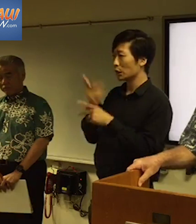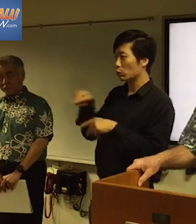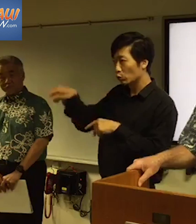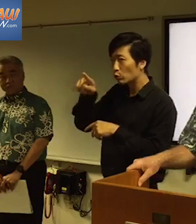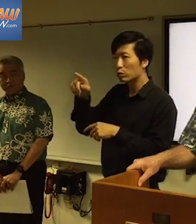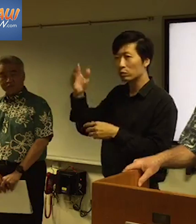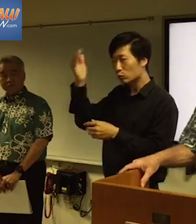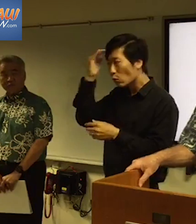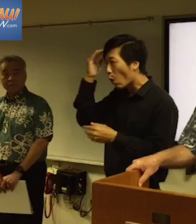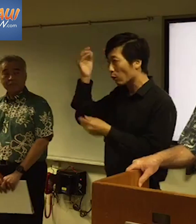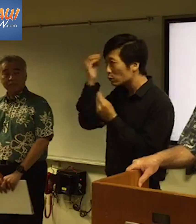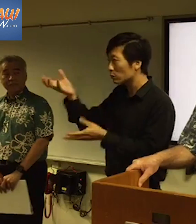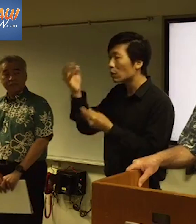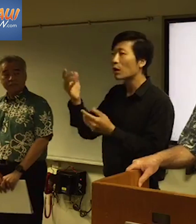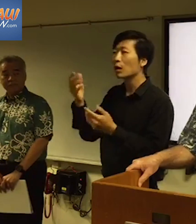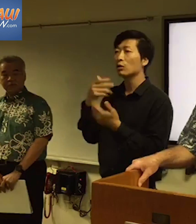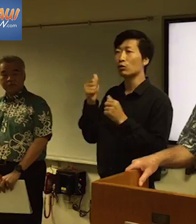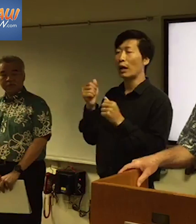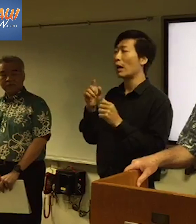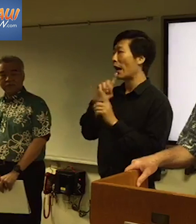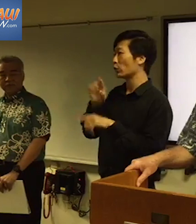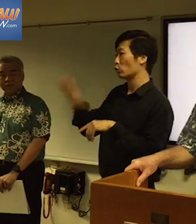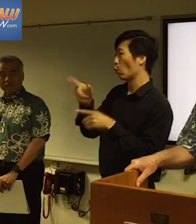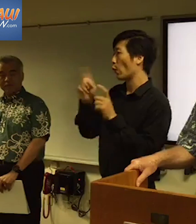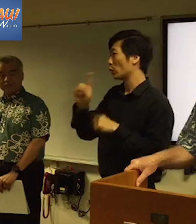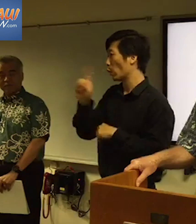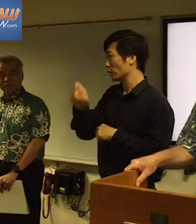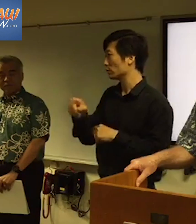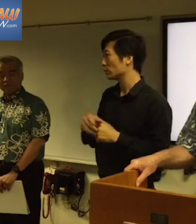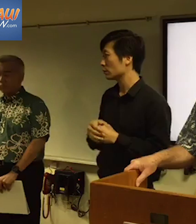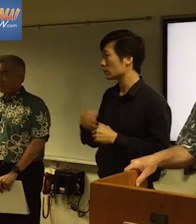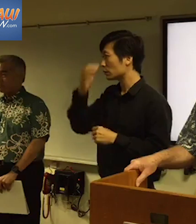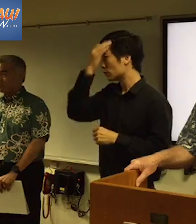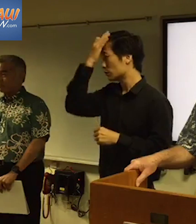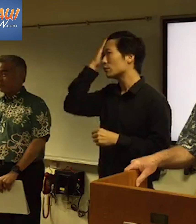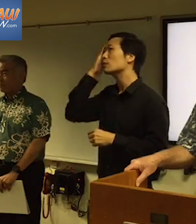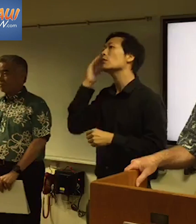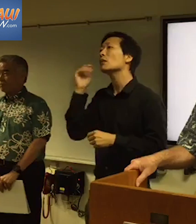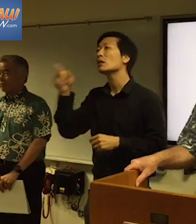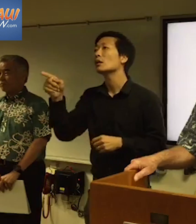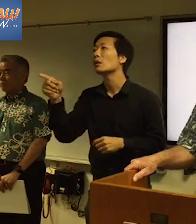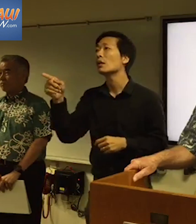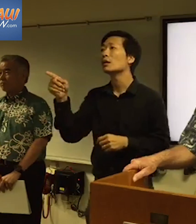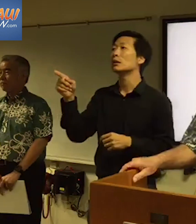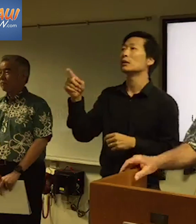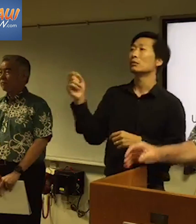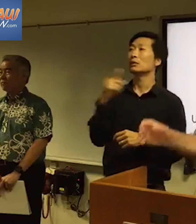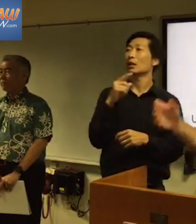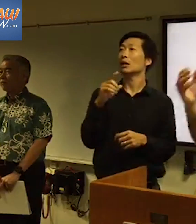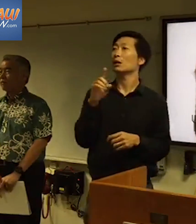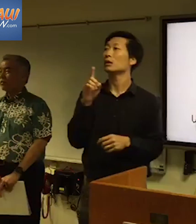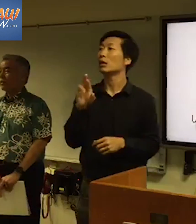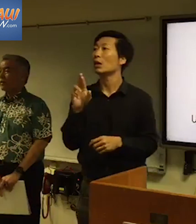from leaving the home, and is, you know, to ensure that he doesn't just go out or something along those